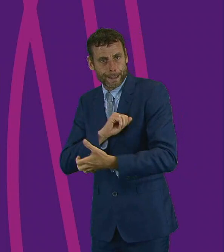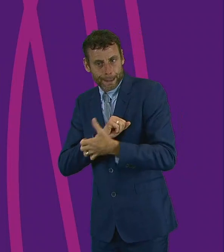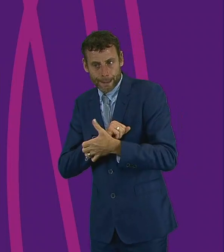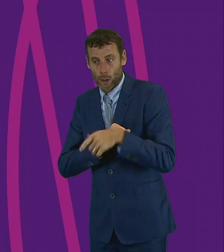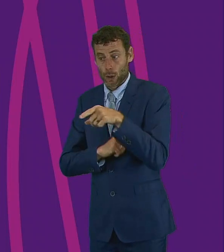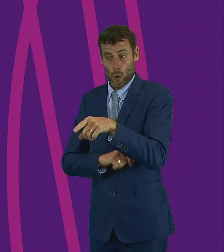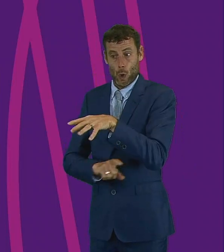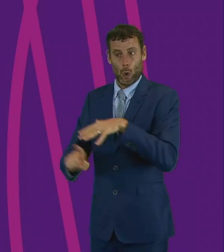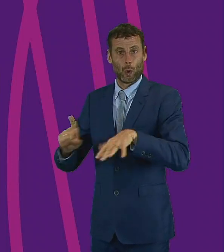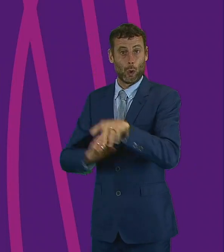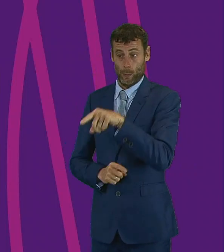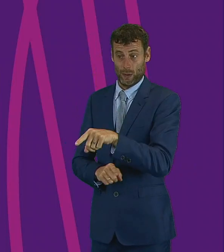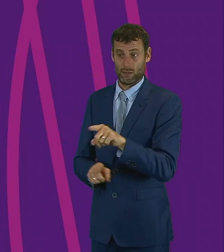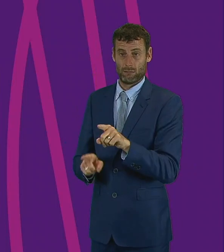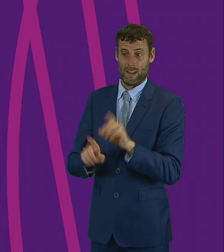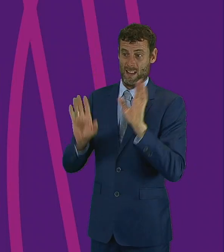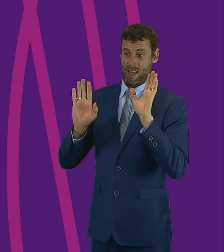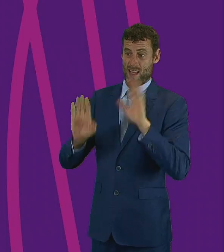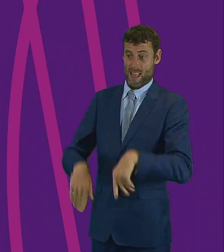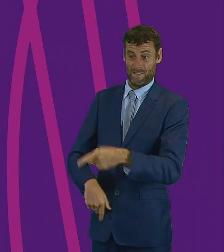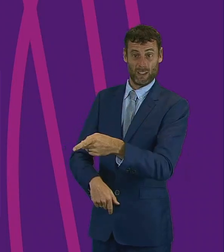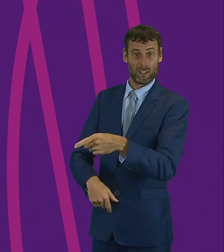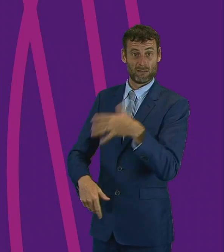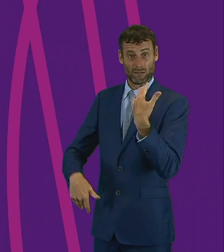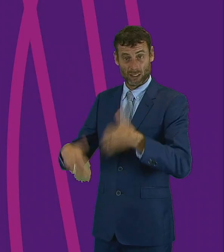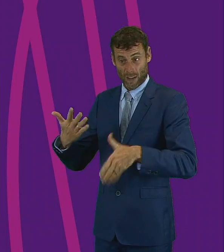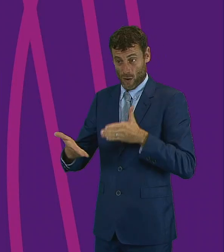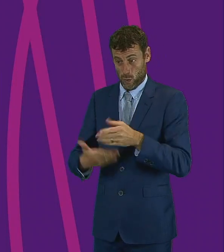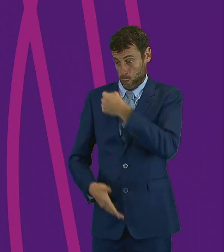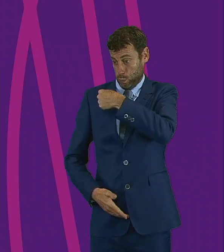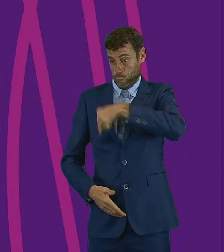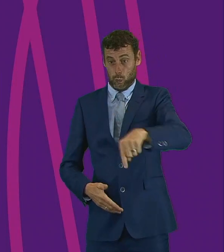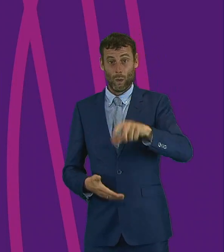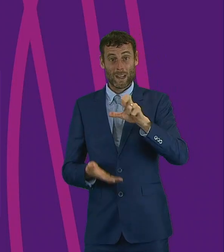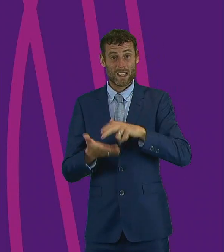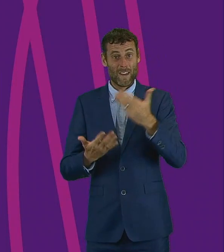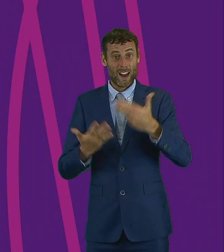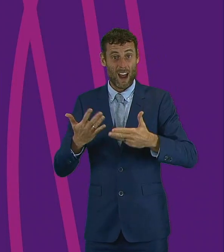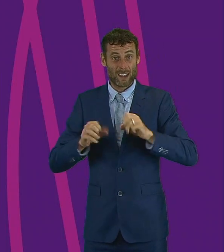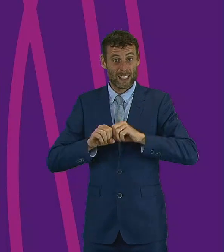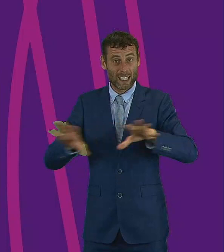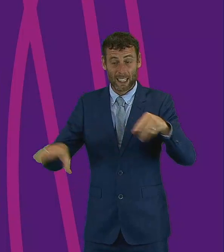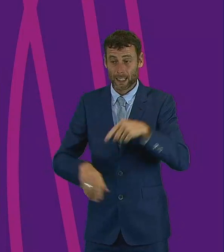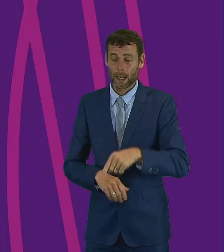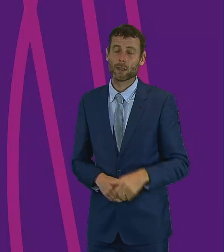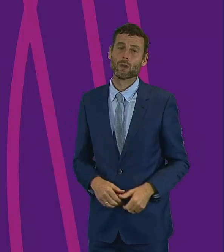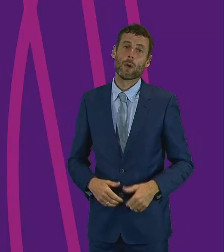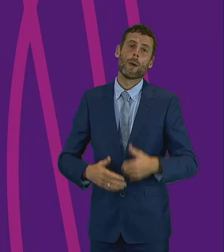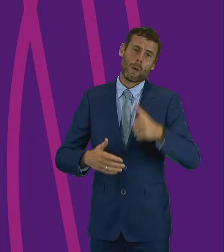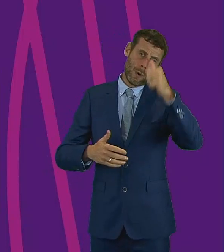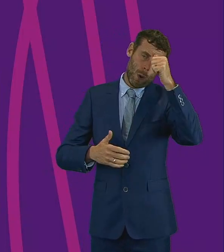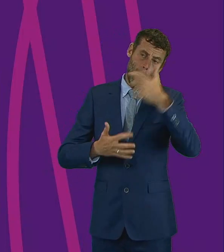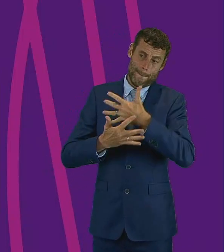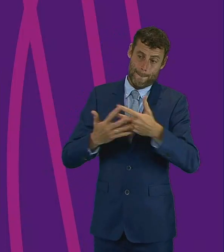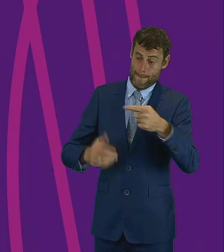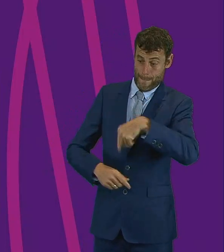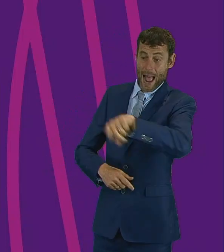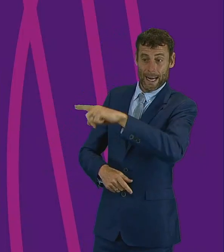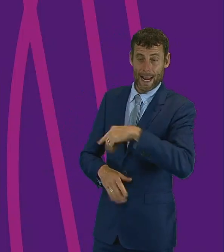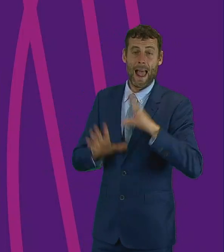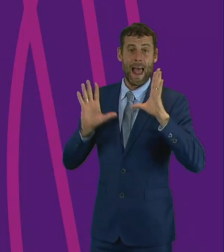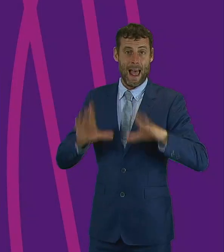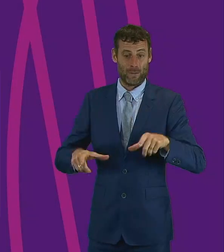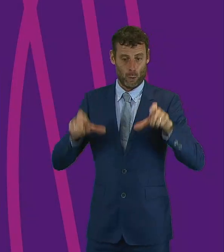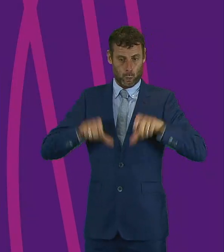been left devastated by the pandemic. And we know that thousands of Scottish pupils will need to self-isolate over the coming months, losing further